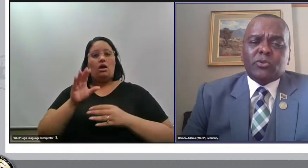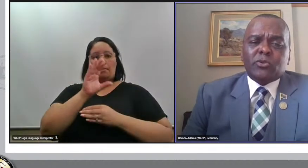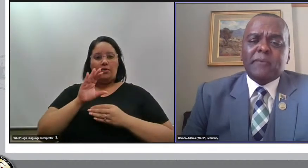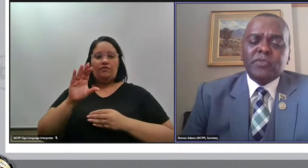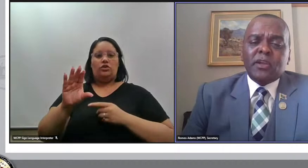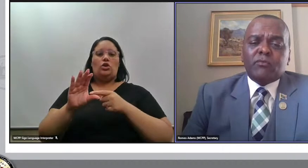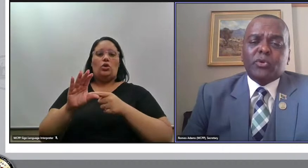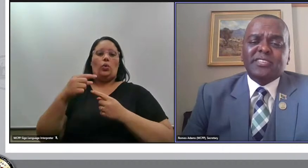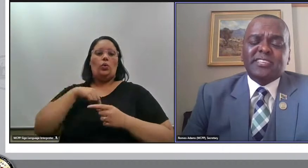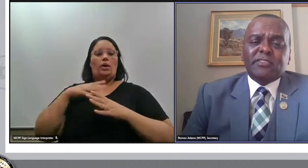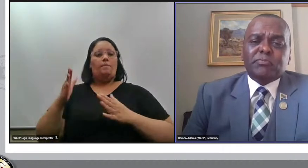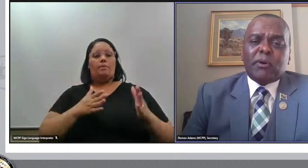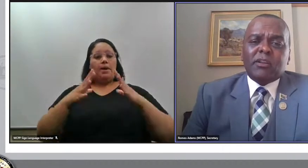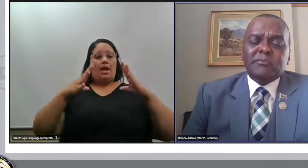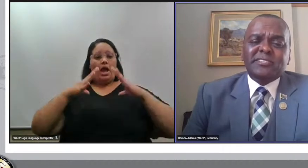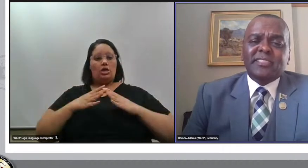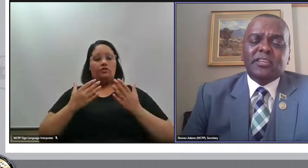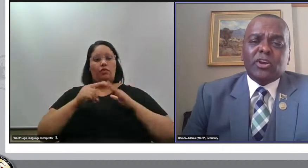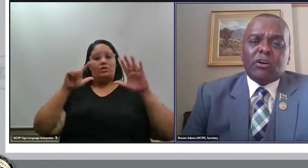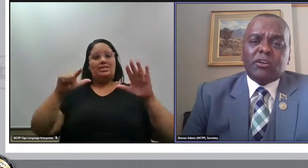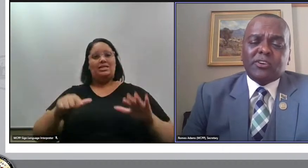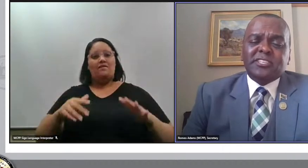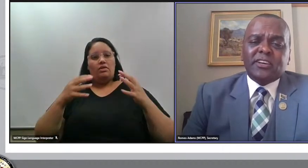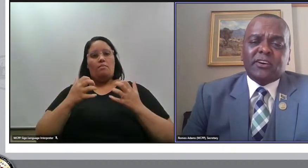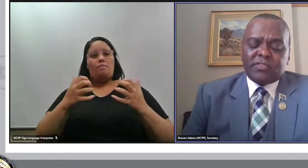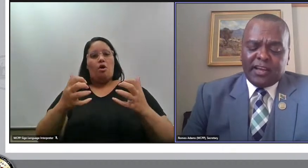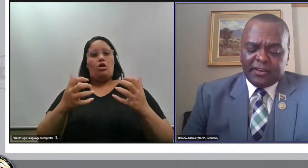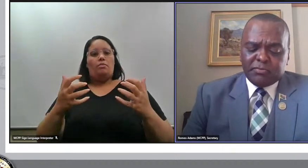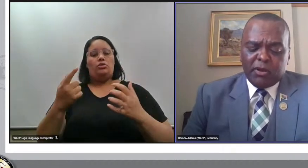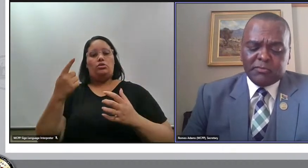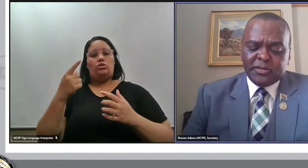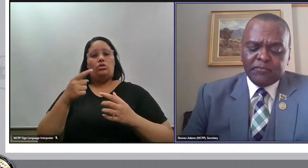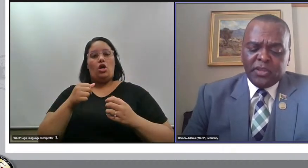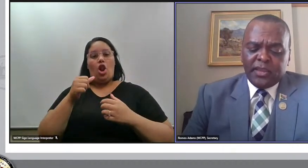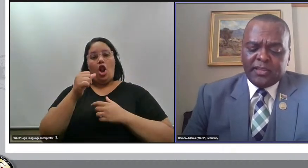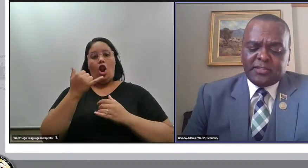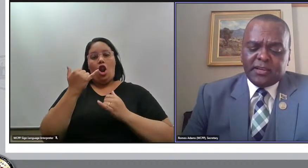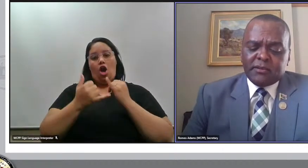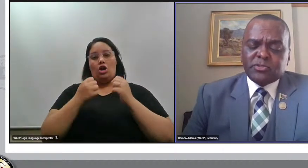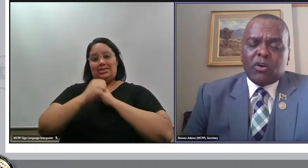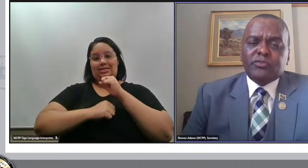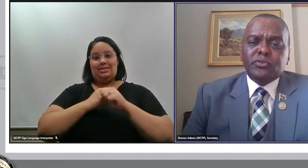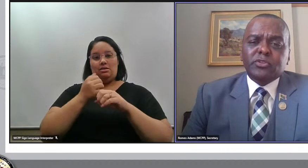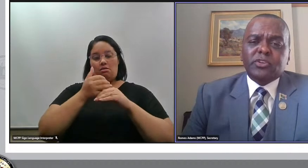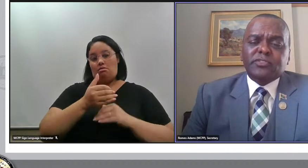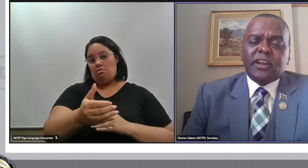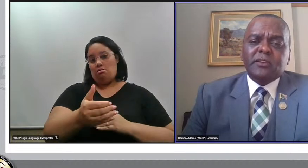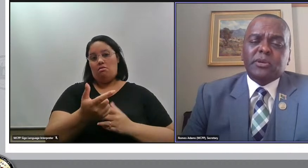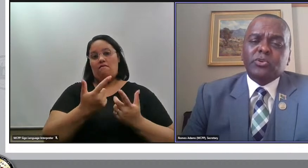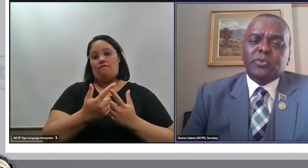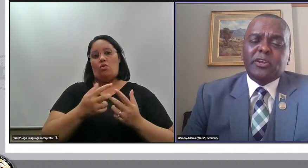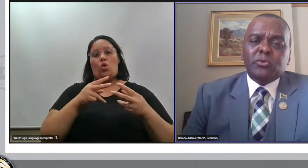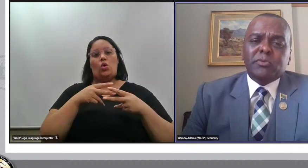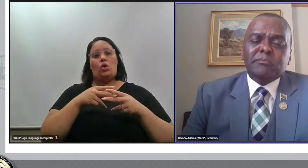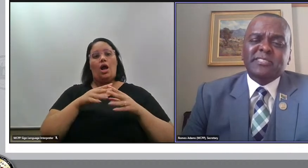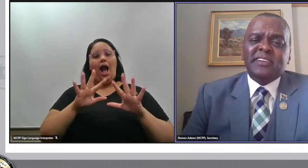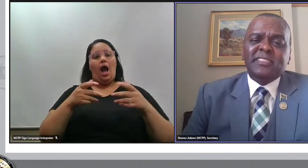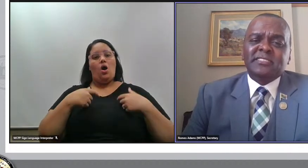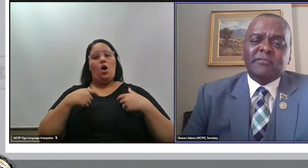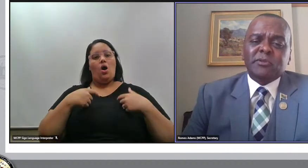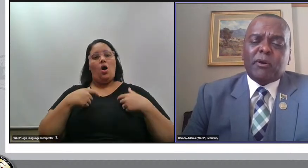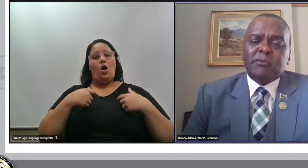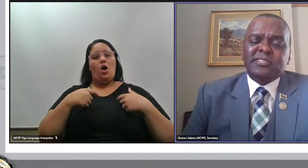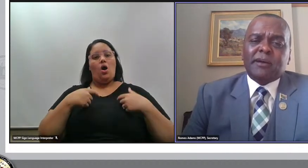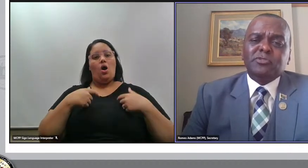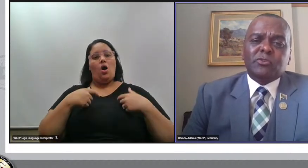us to prepare for the 7th Parliament in the last year of the current Parliament in terms of tools of trade, because when new members then